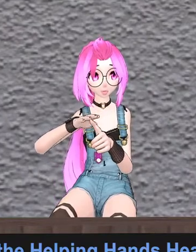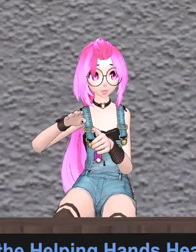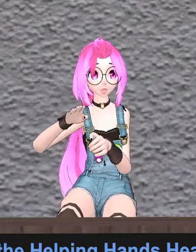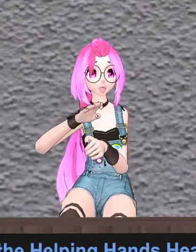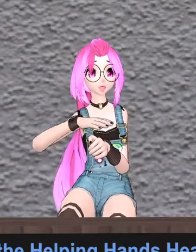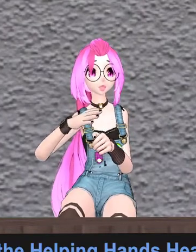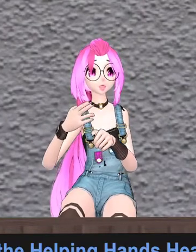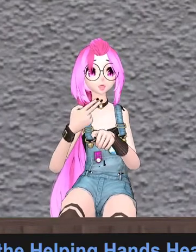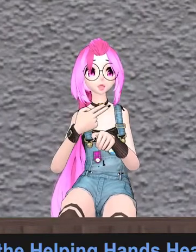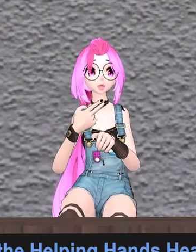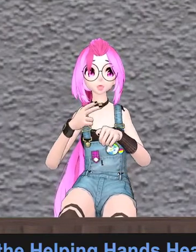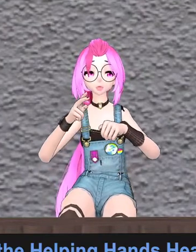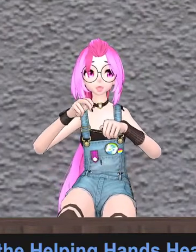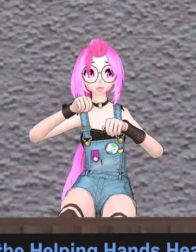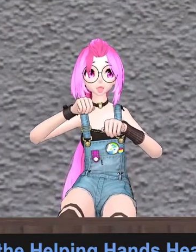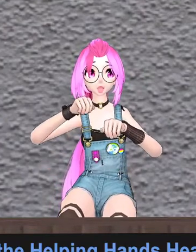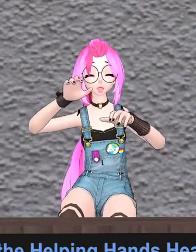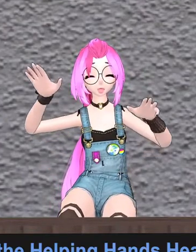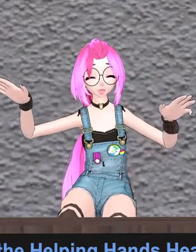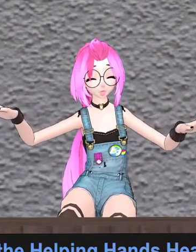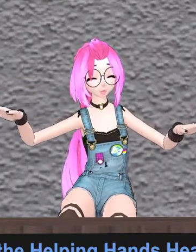the people in that area use it, but it's not like really